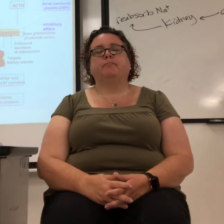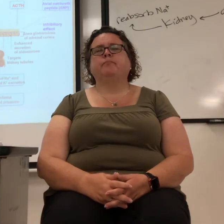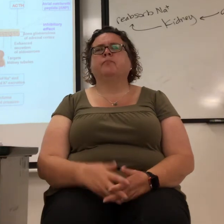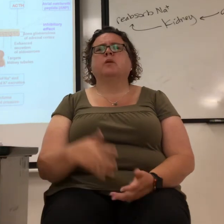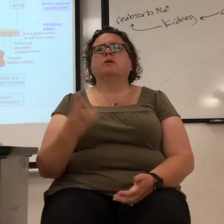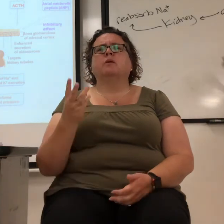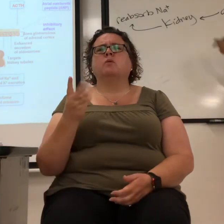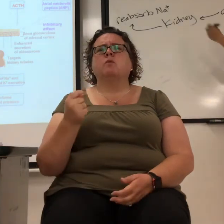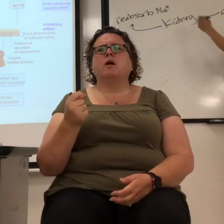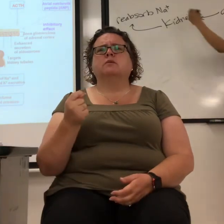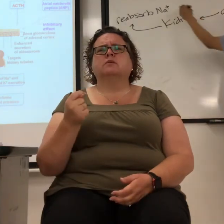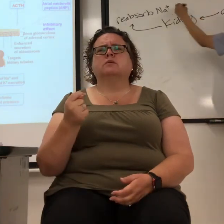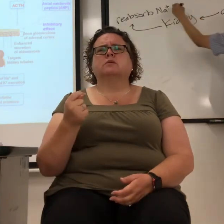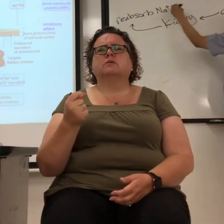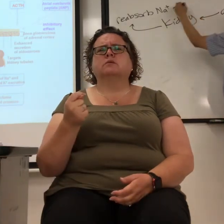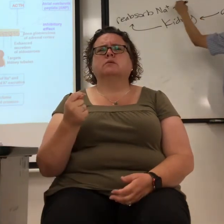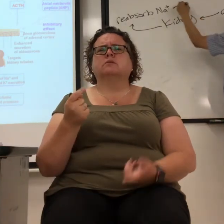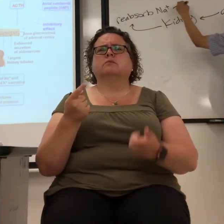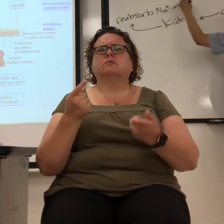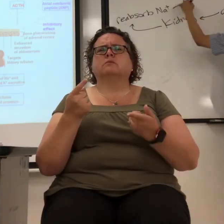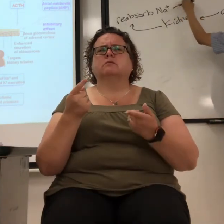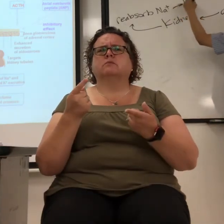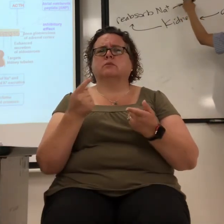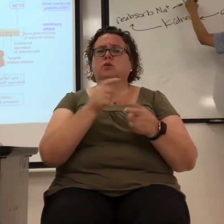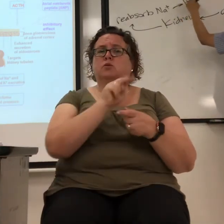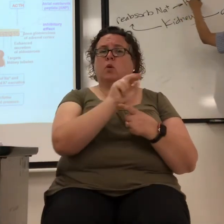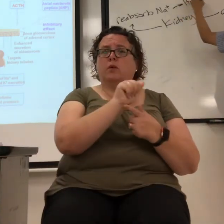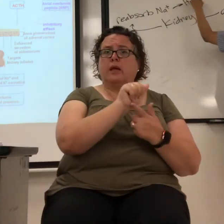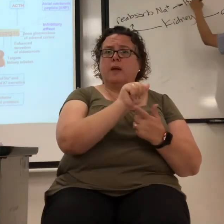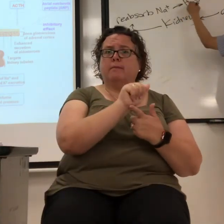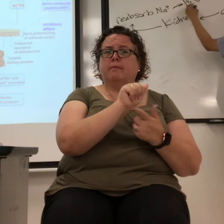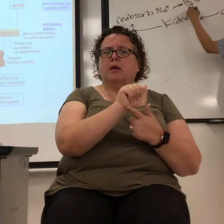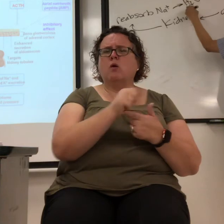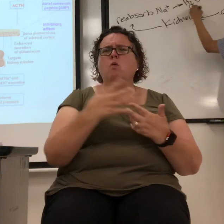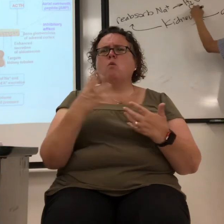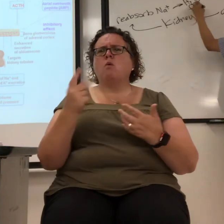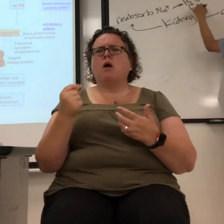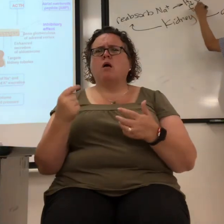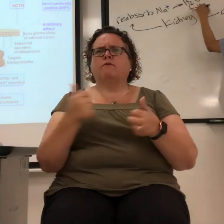What follows sodium? Water.